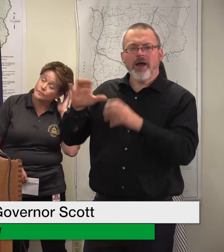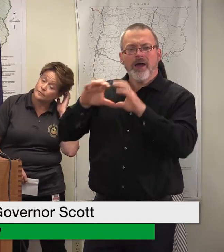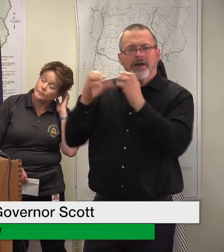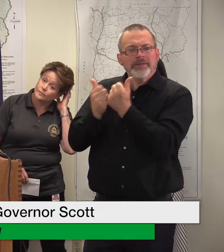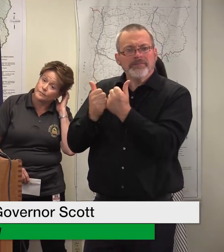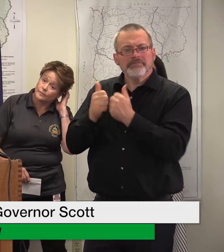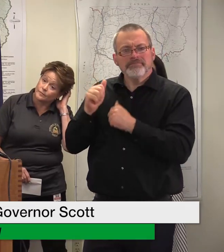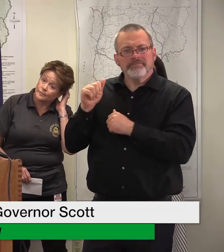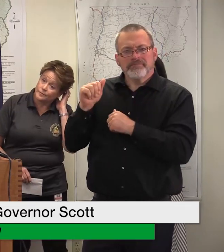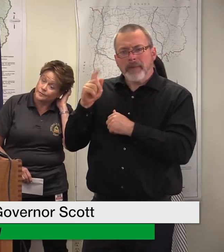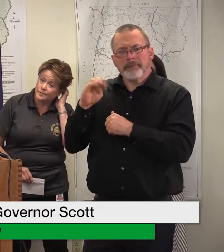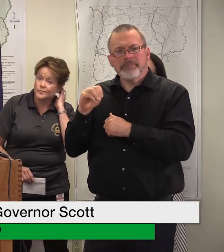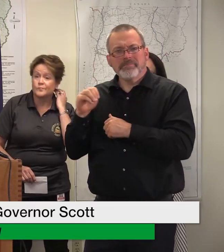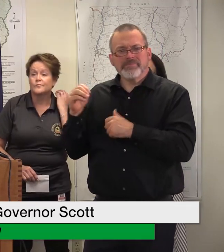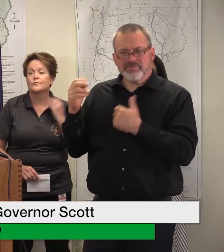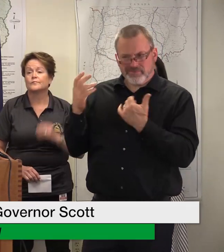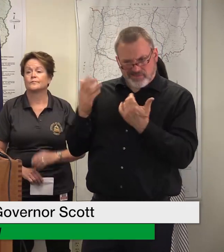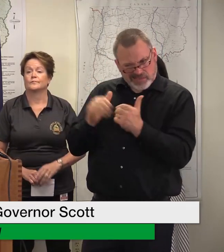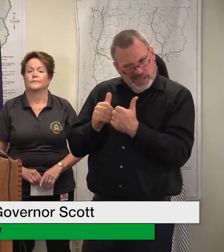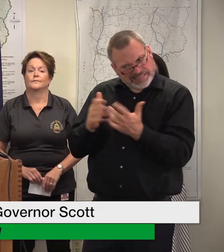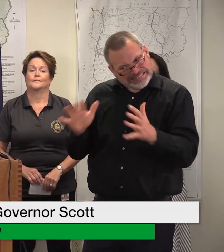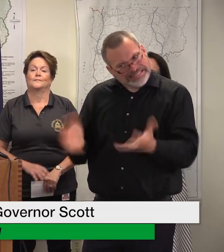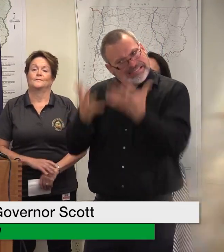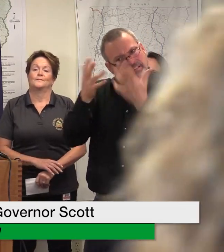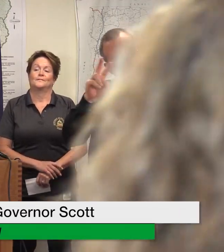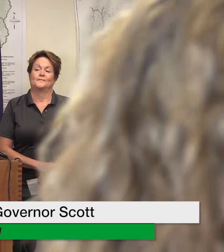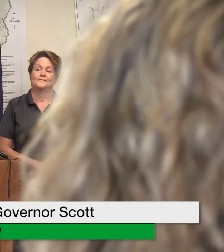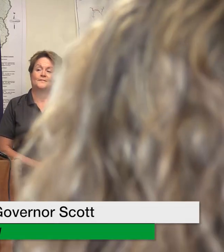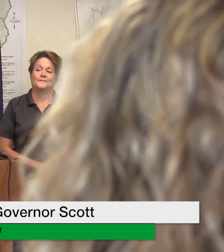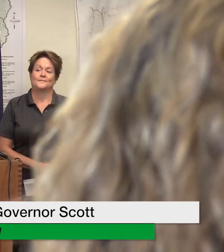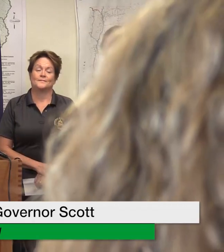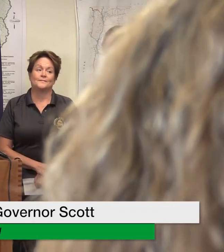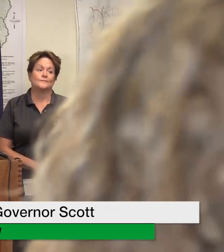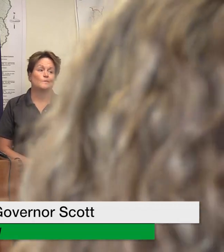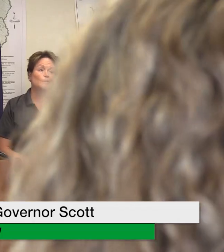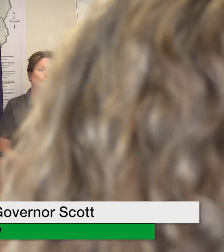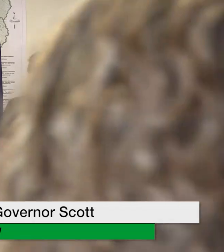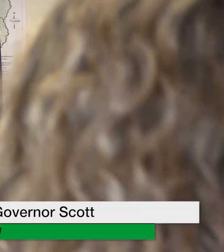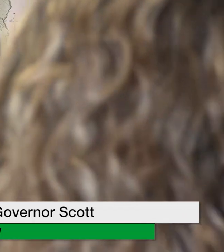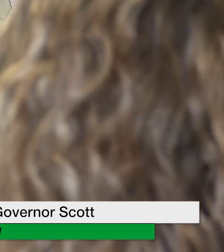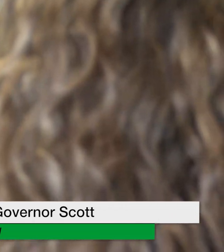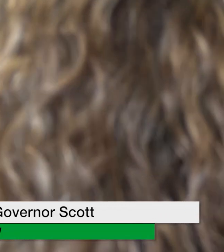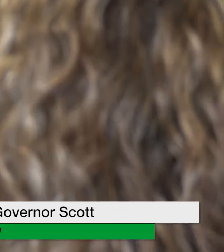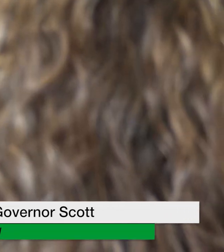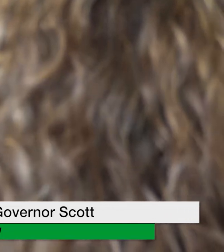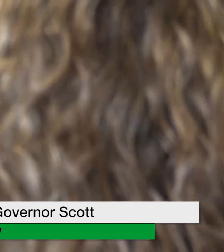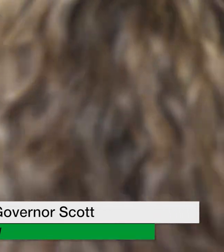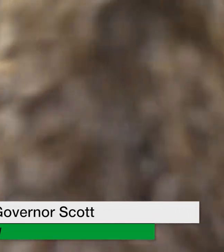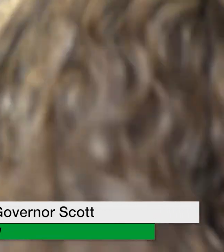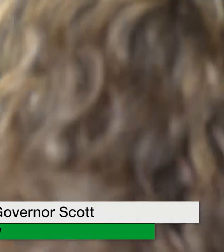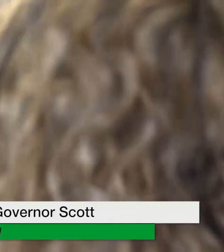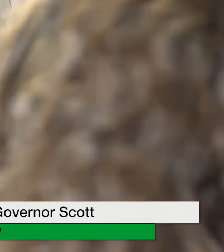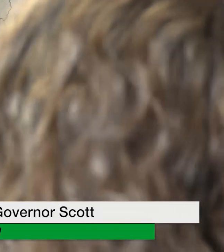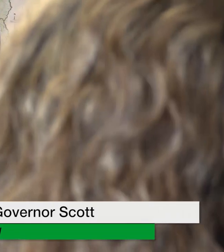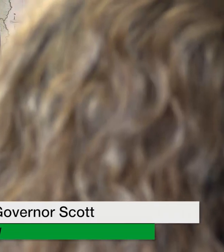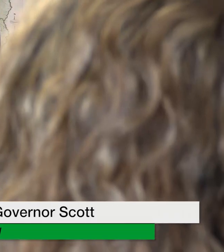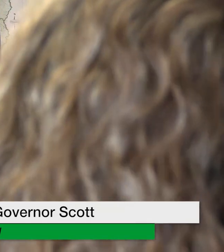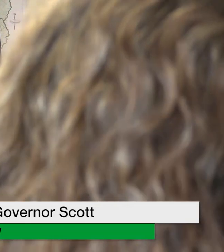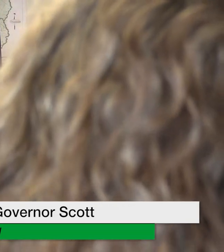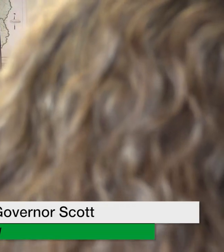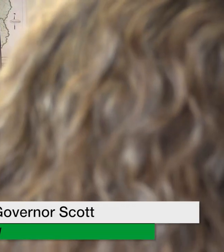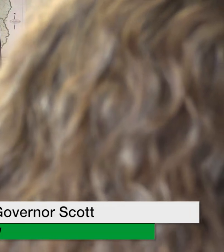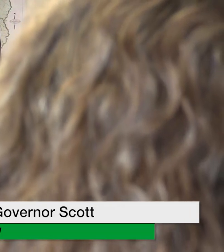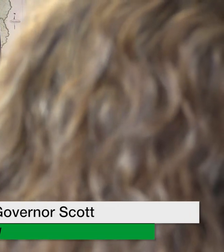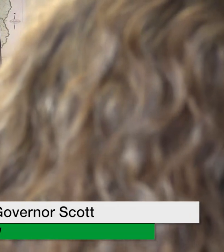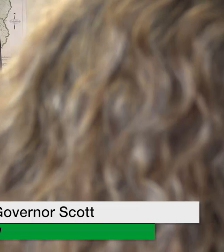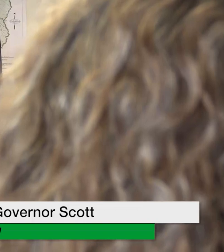advocated for the staffing of Vermont 211 over the years? Well, again, we can't fix a problem unless we know about it. So in this